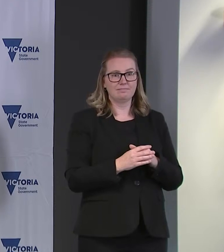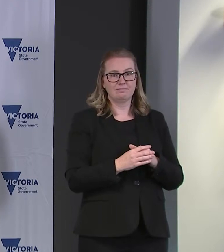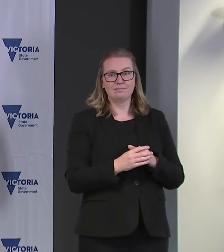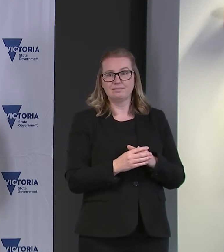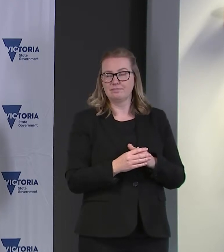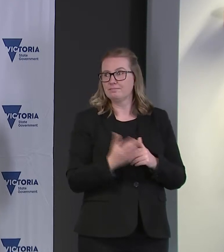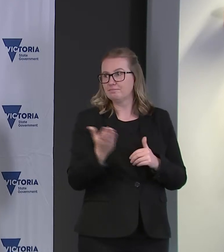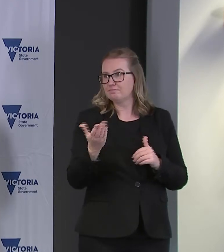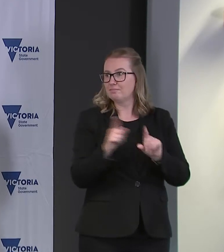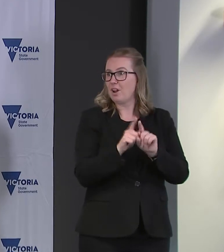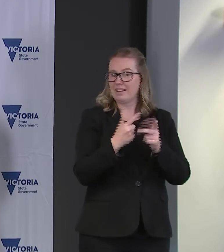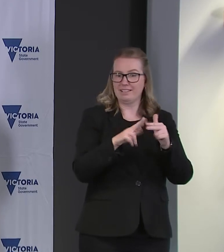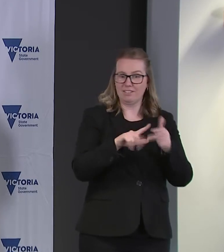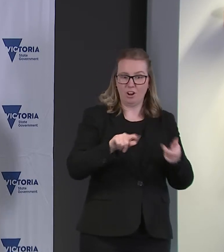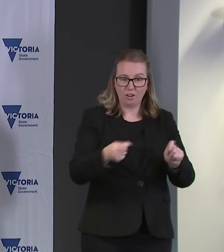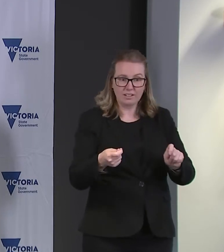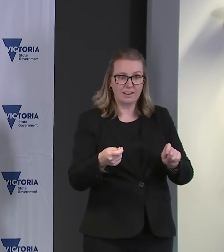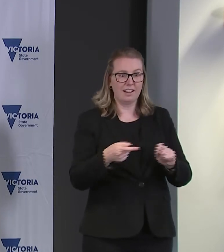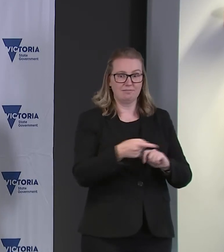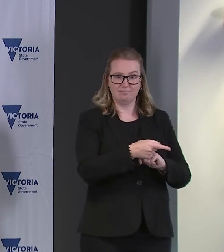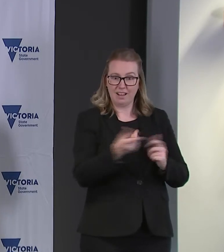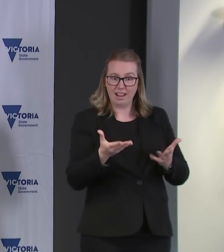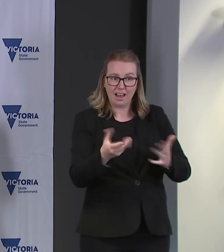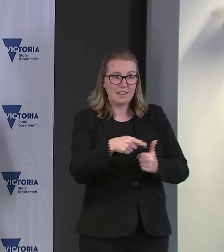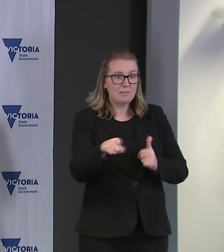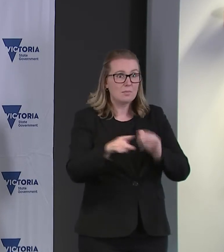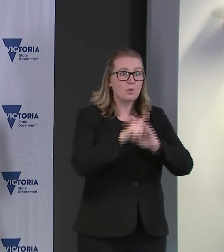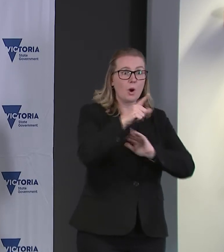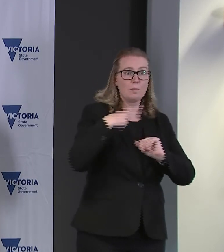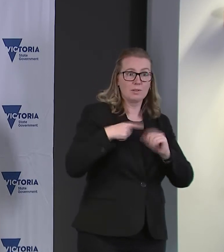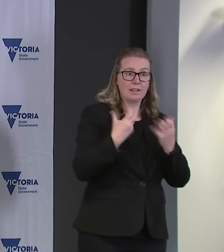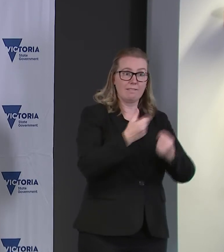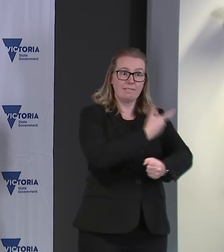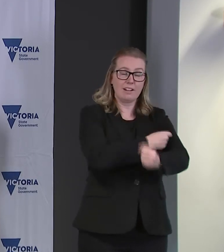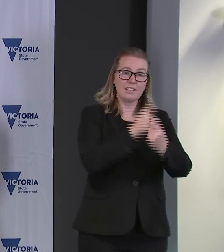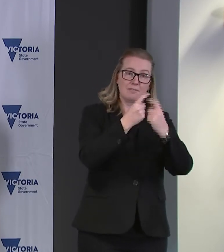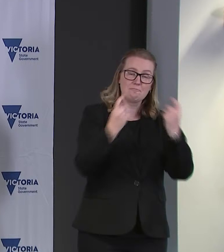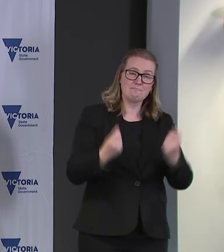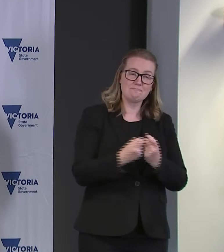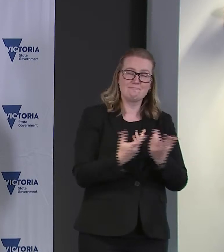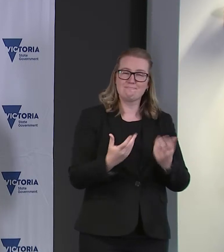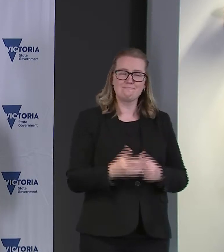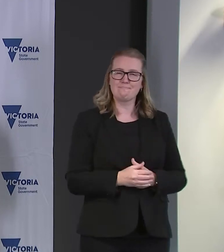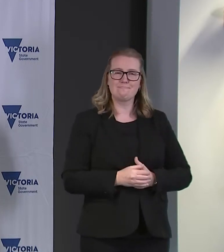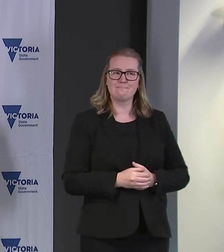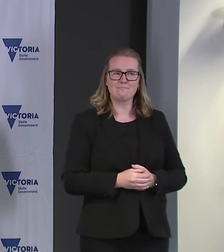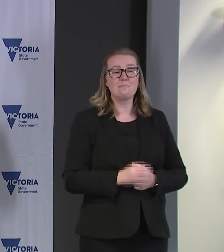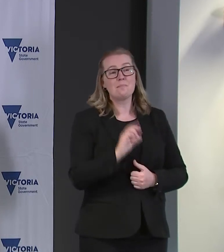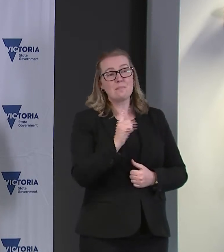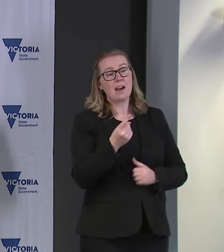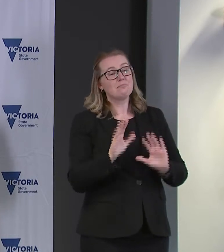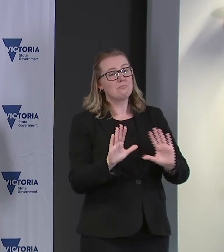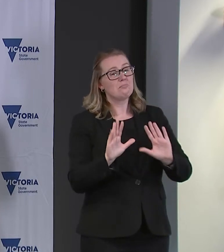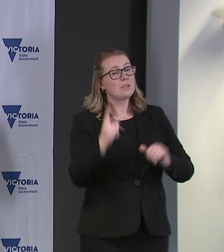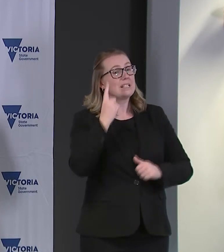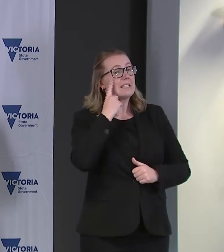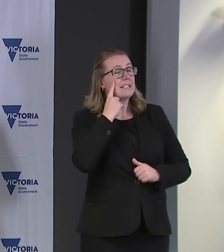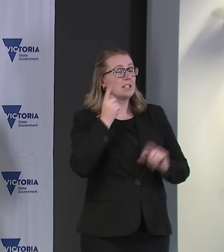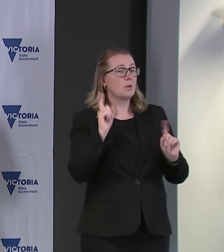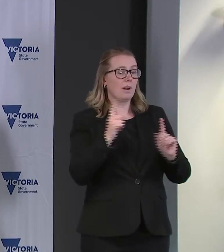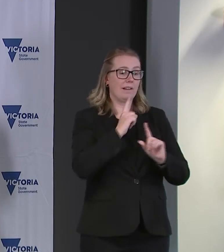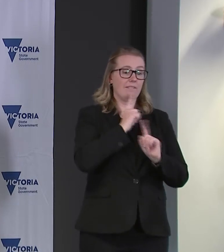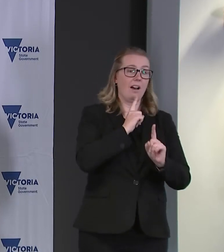in the cases of lockdowns or shutdowns or those kind of things. Having said all that, let's see what the experts advise